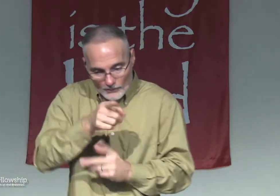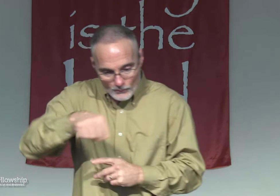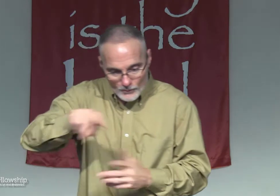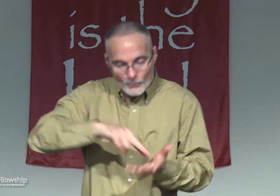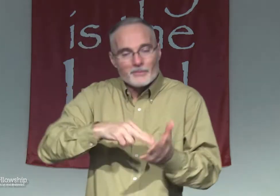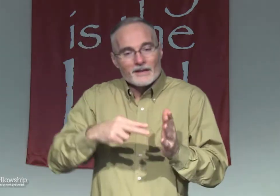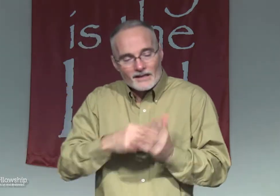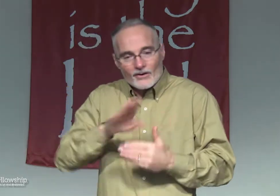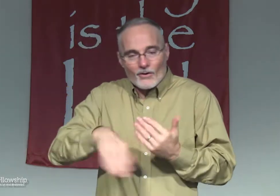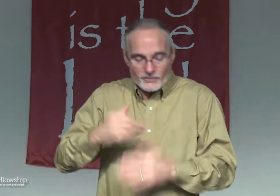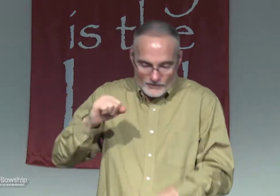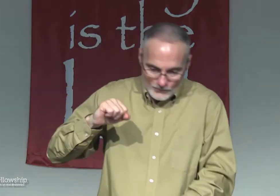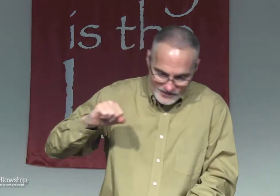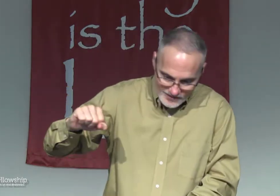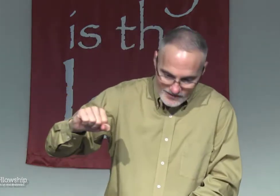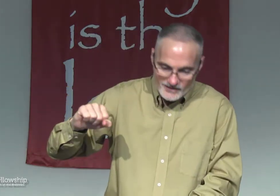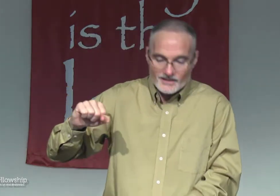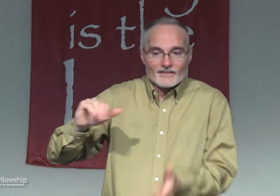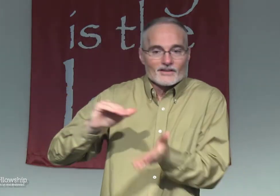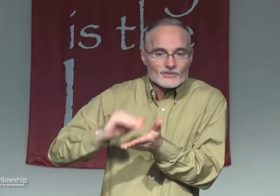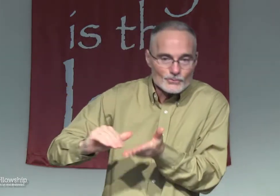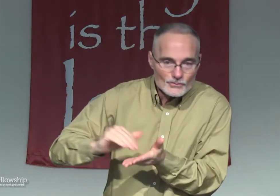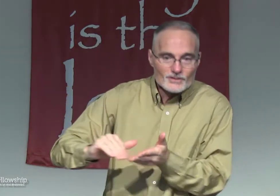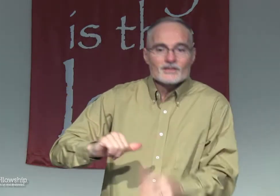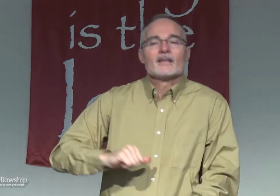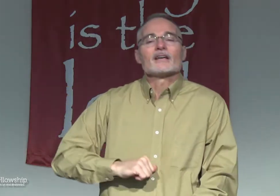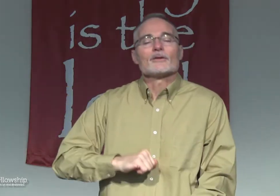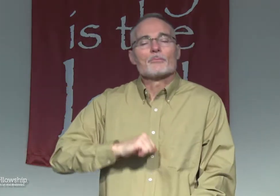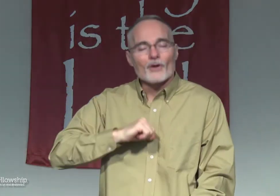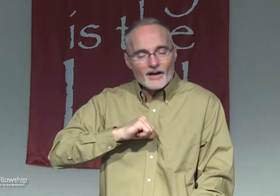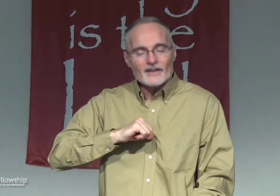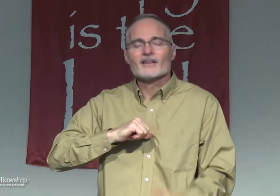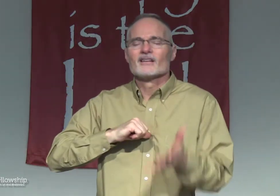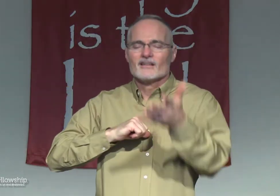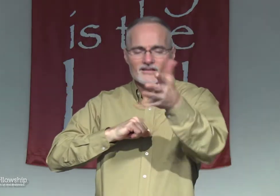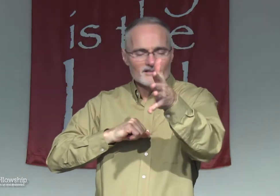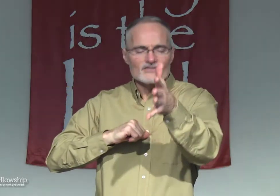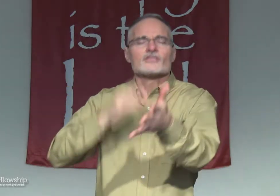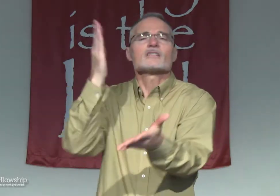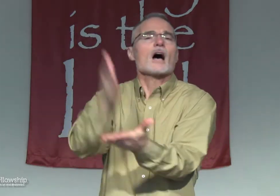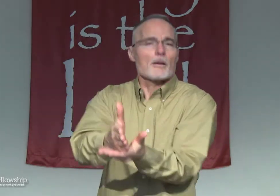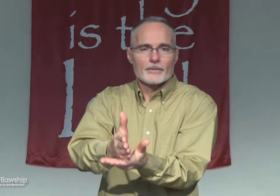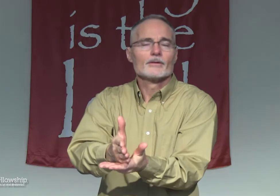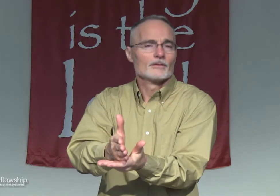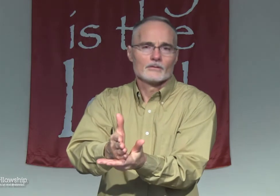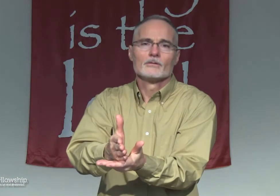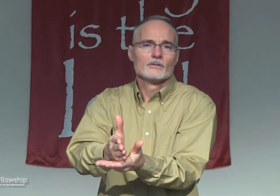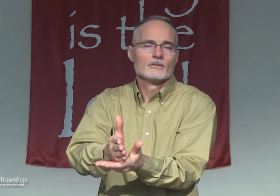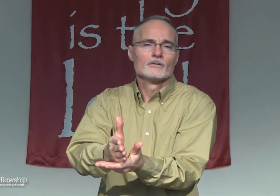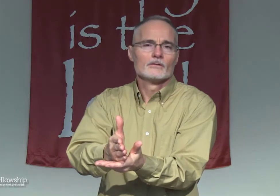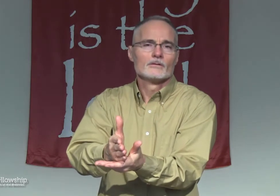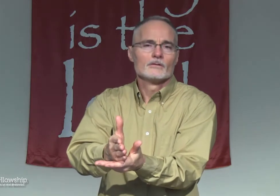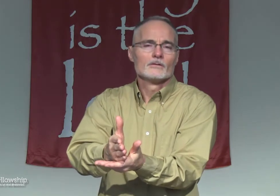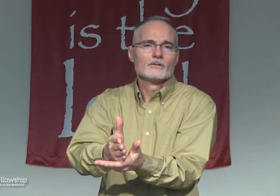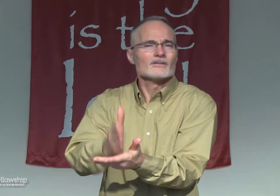The joy of letting Jesus work through you means all of that resistance, all of that